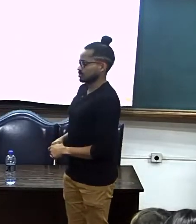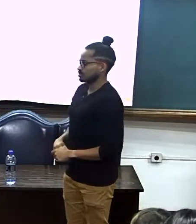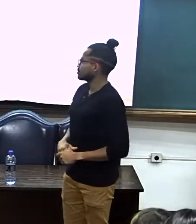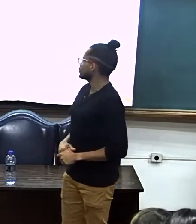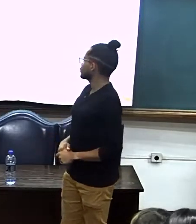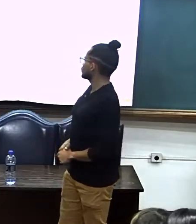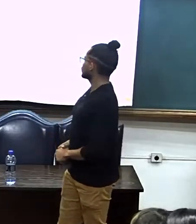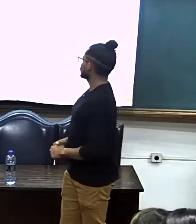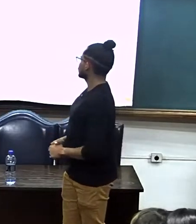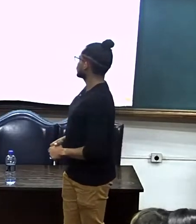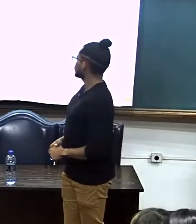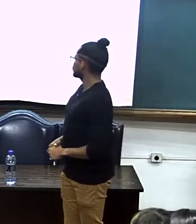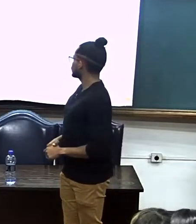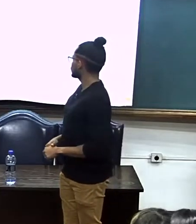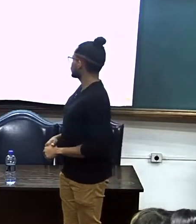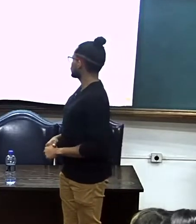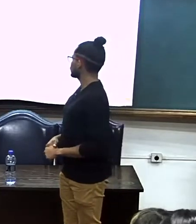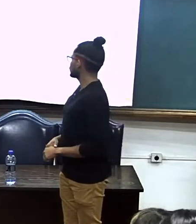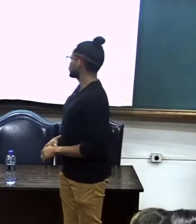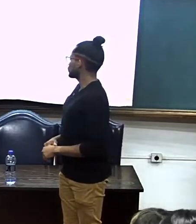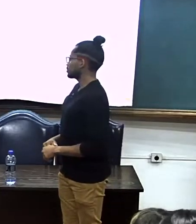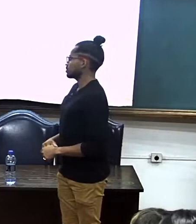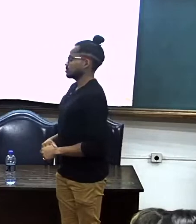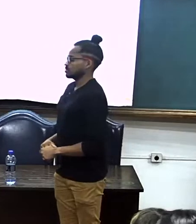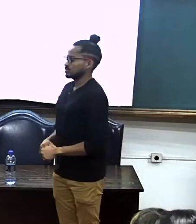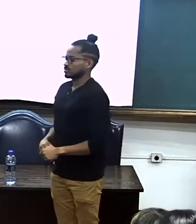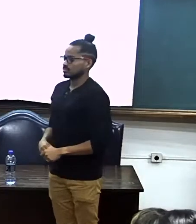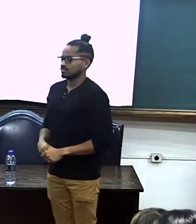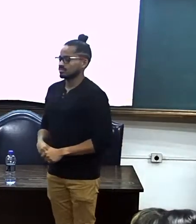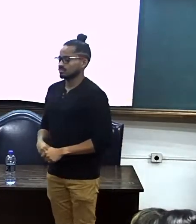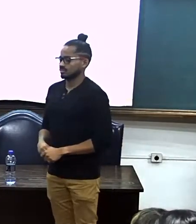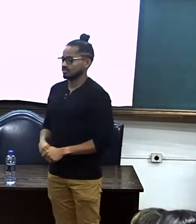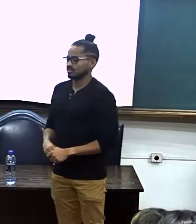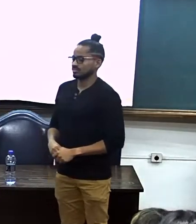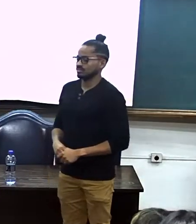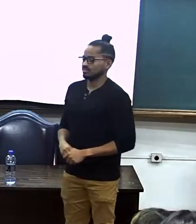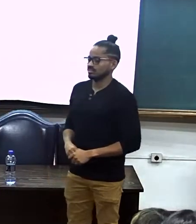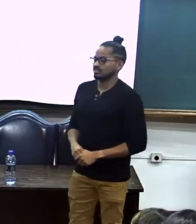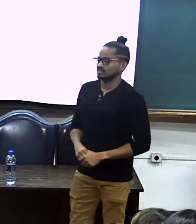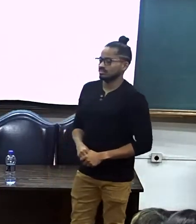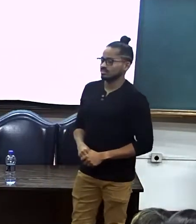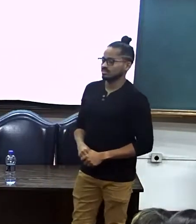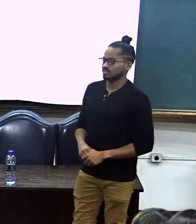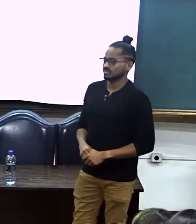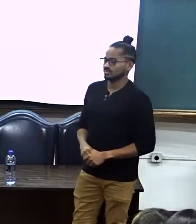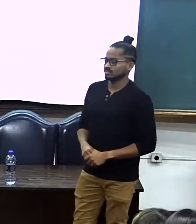especificamente para a localização do centro, né, dos triângulos silábicos.